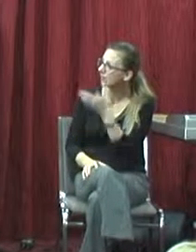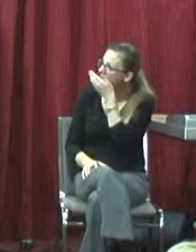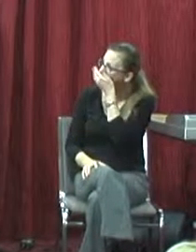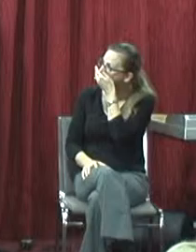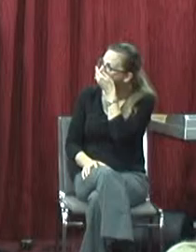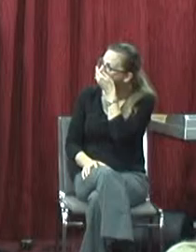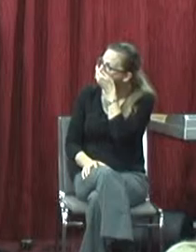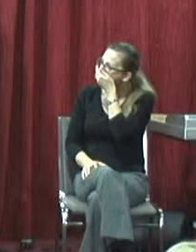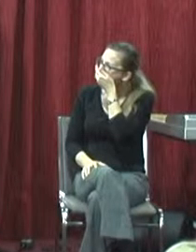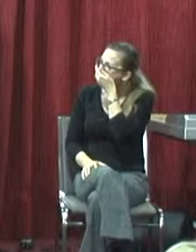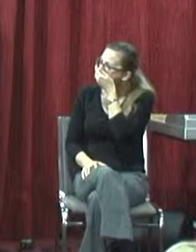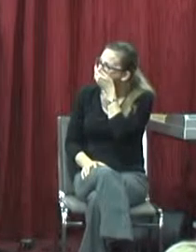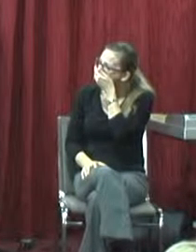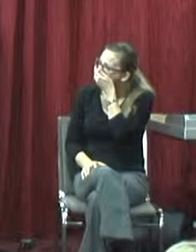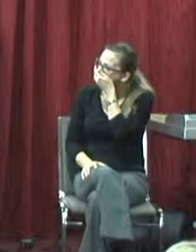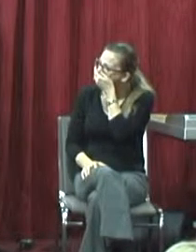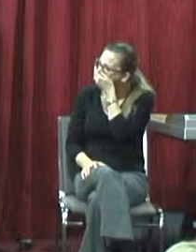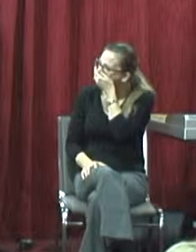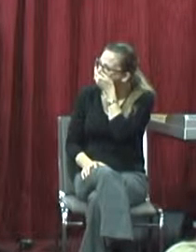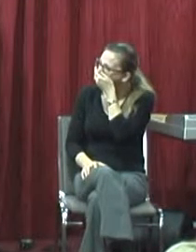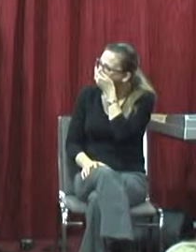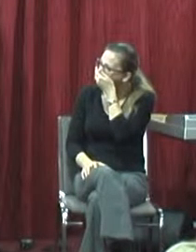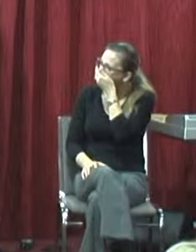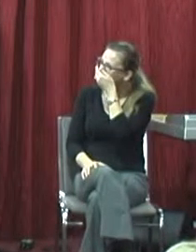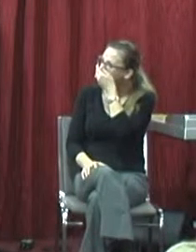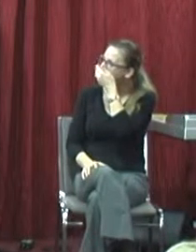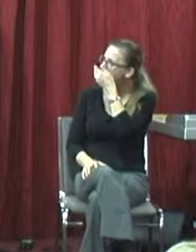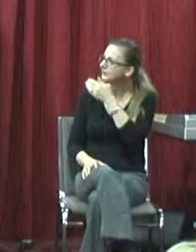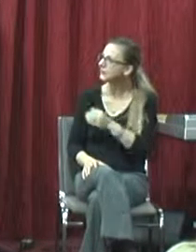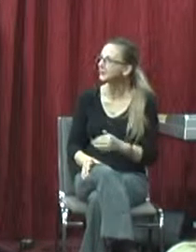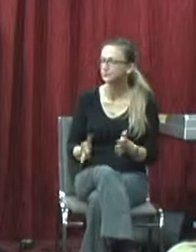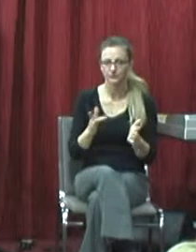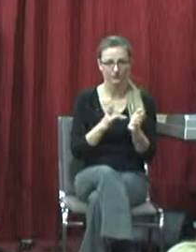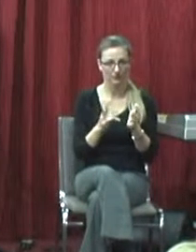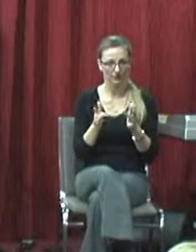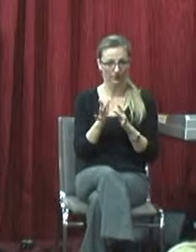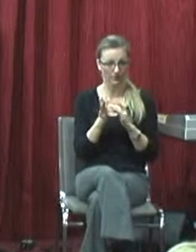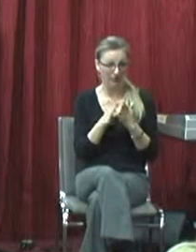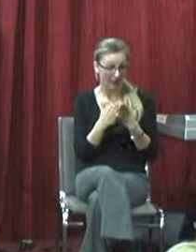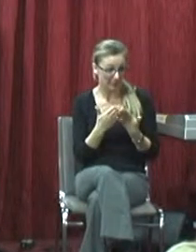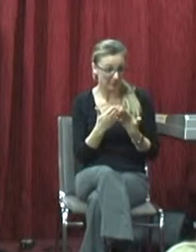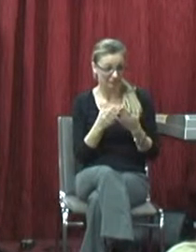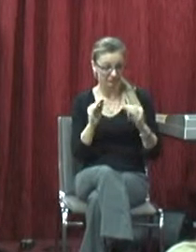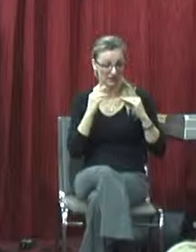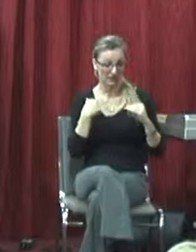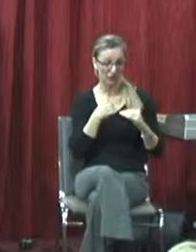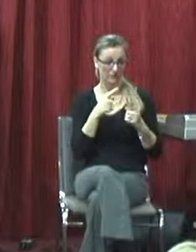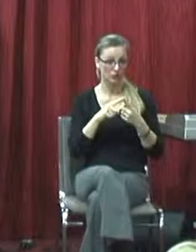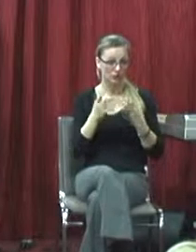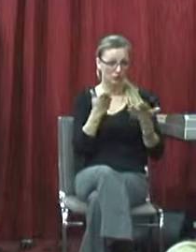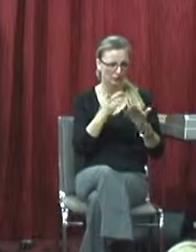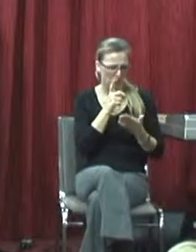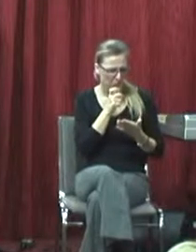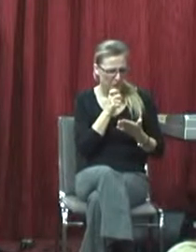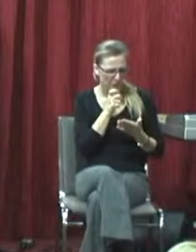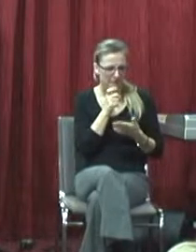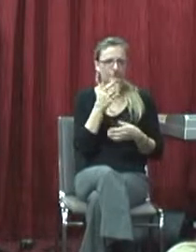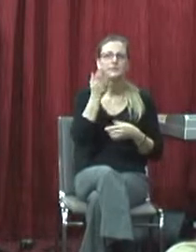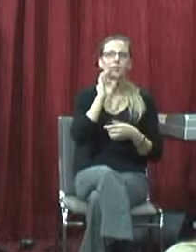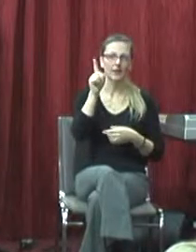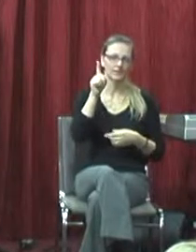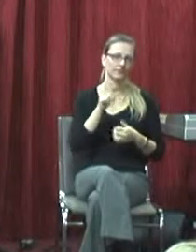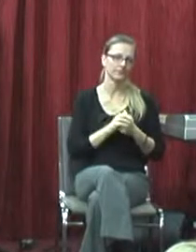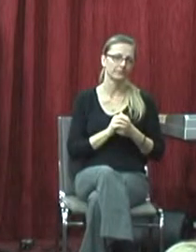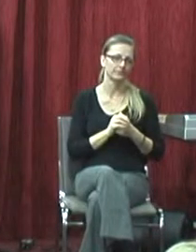him you will cling, and by his name you will swear. So the Bible obviously teaches us to serve God, right? But note that